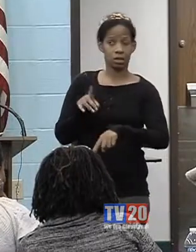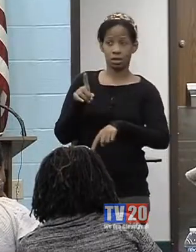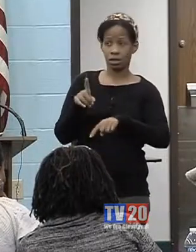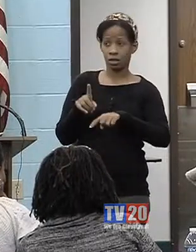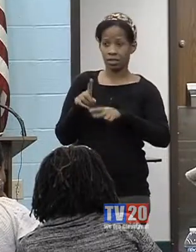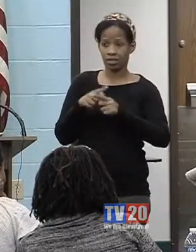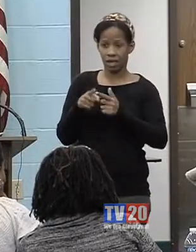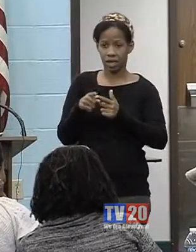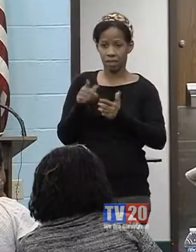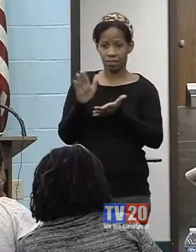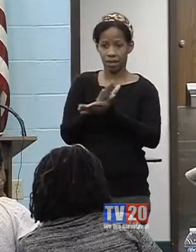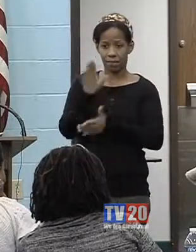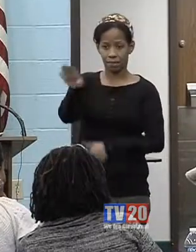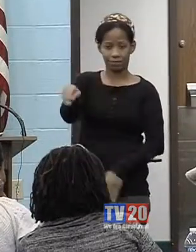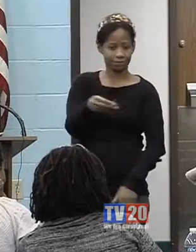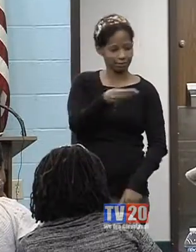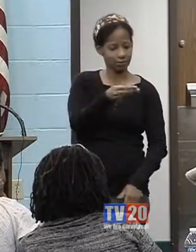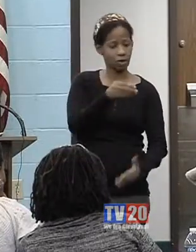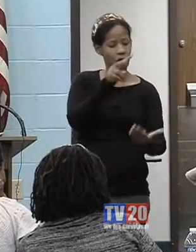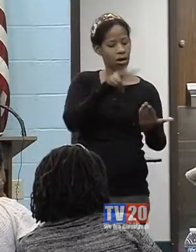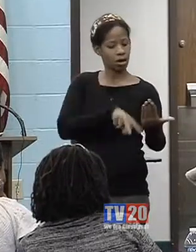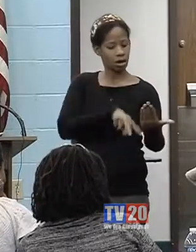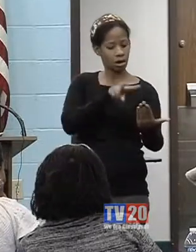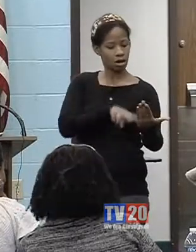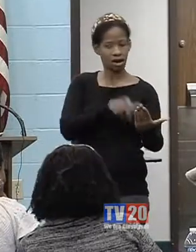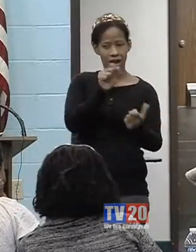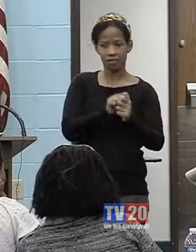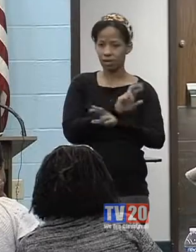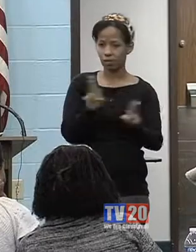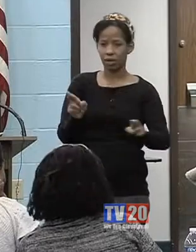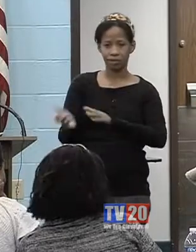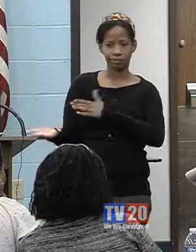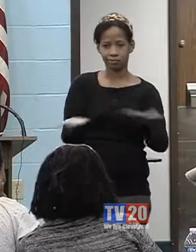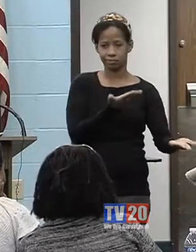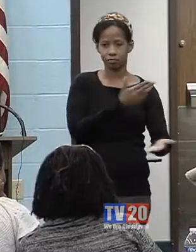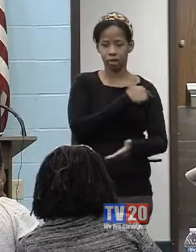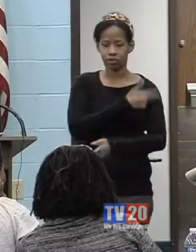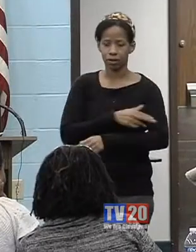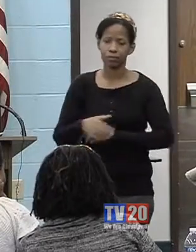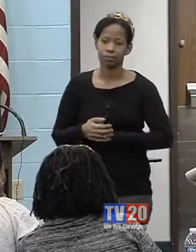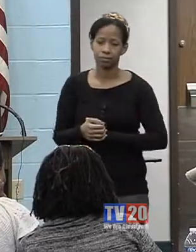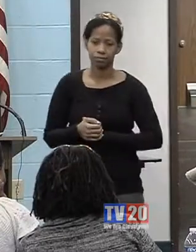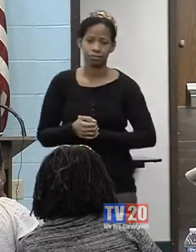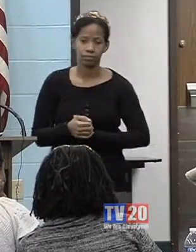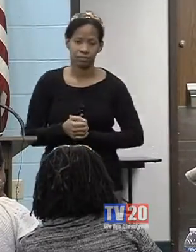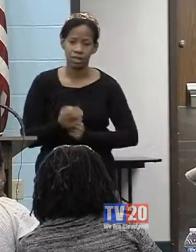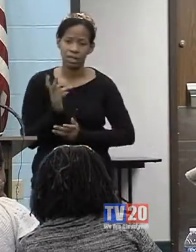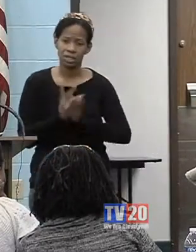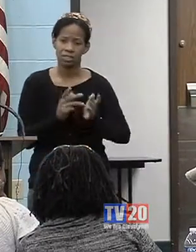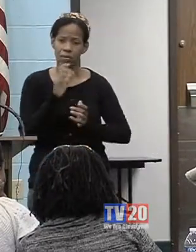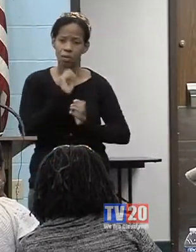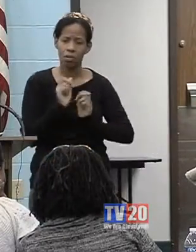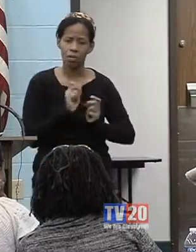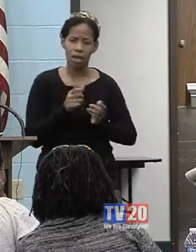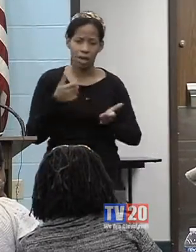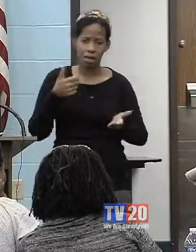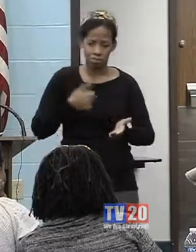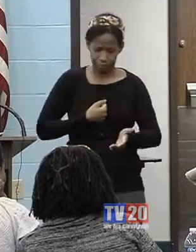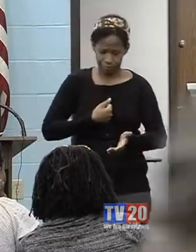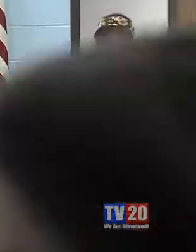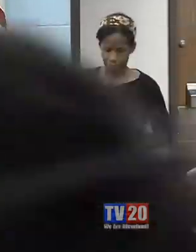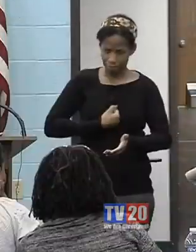that if you have one of those emergency call buttons and you push it because you've fallen, it keeps